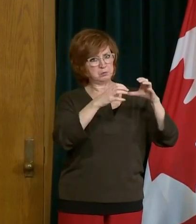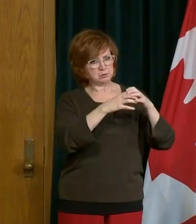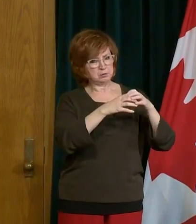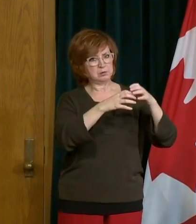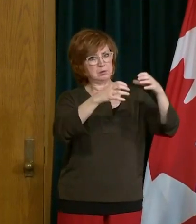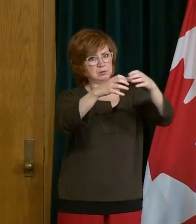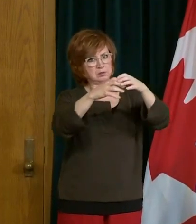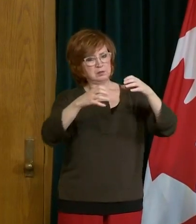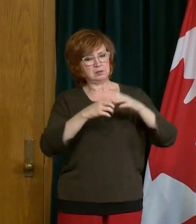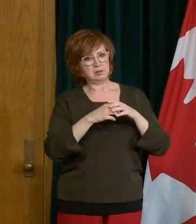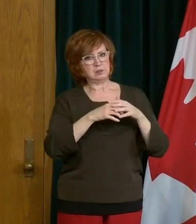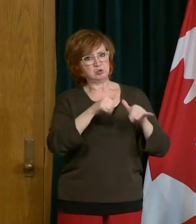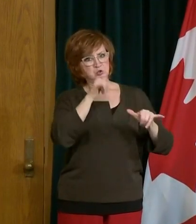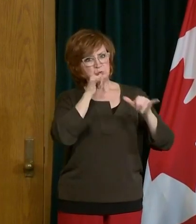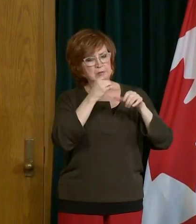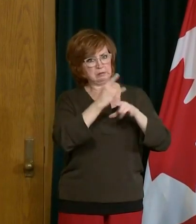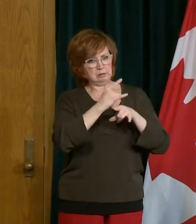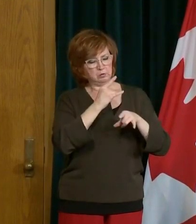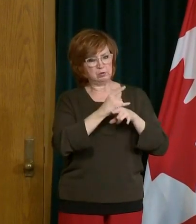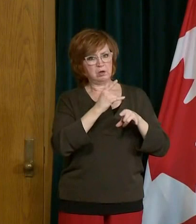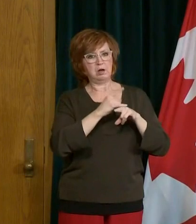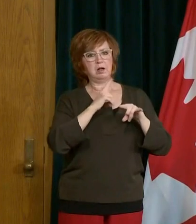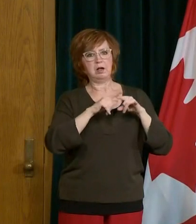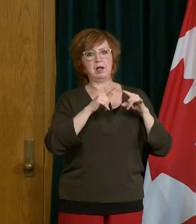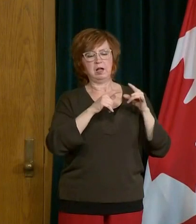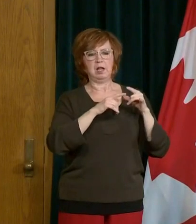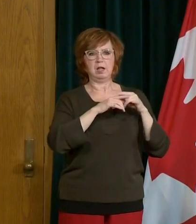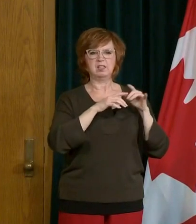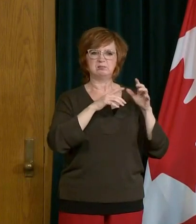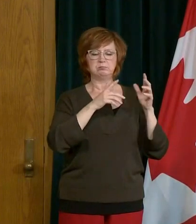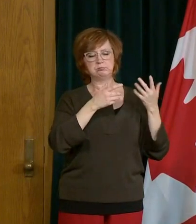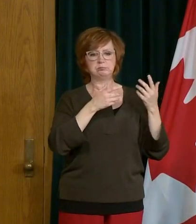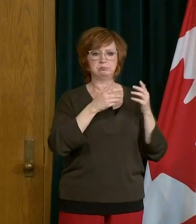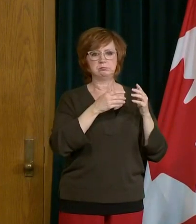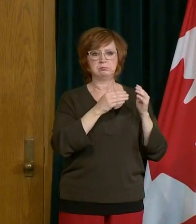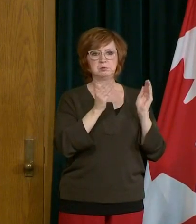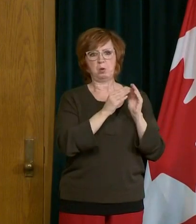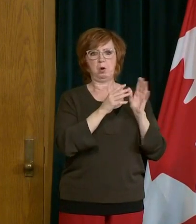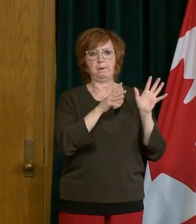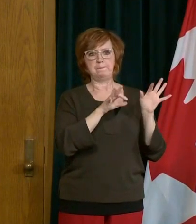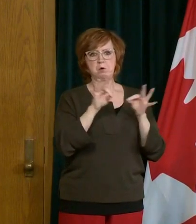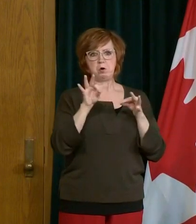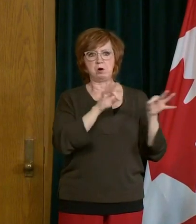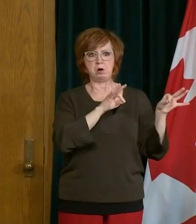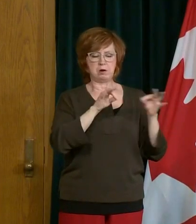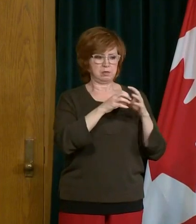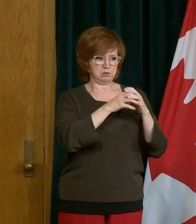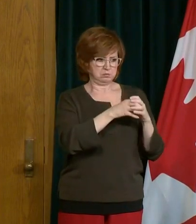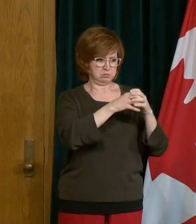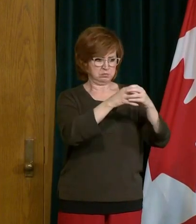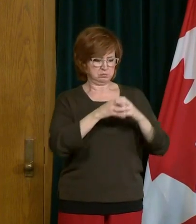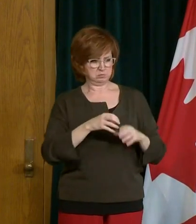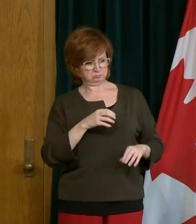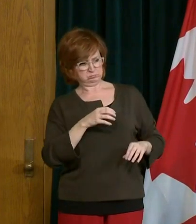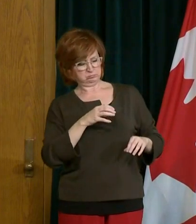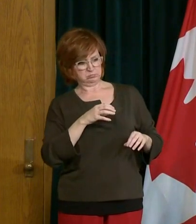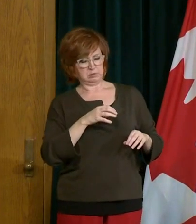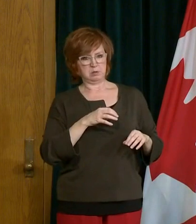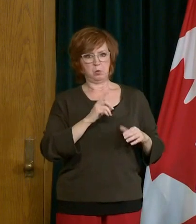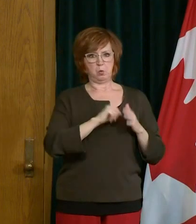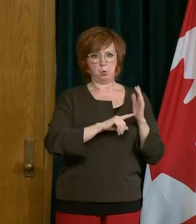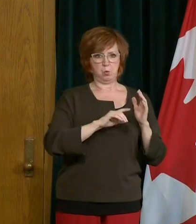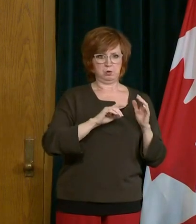of this disease. This is for the Premier and for Mr. Pritchard, I think. What is your plan